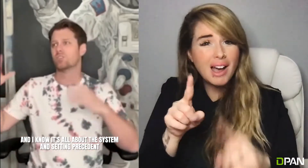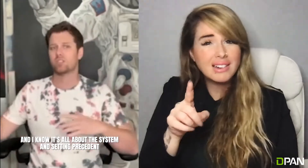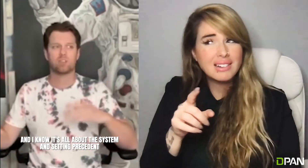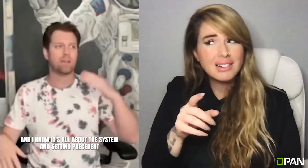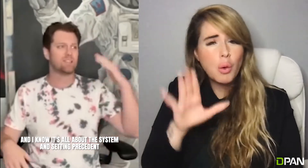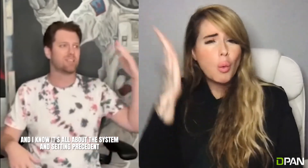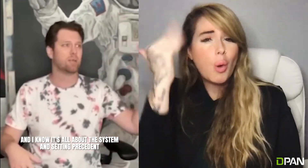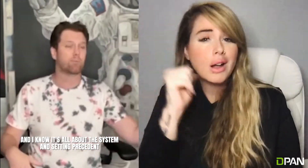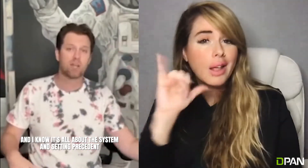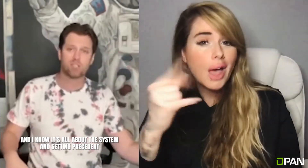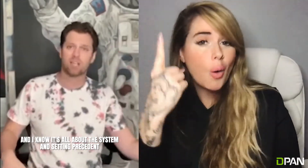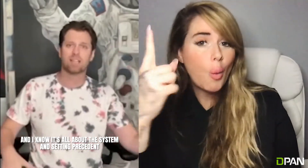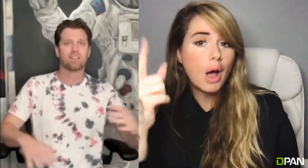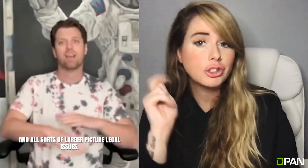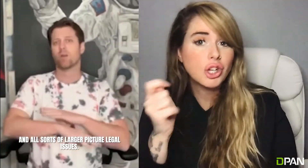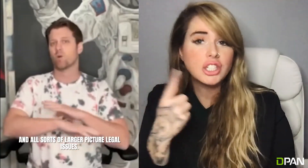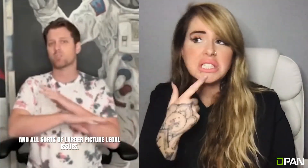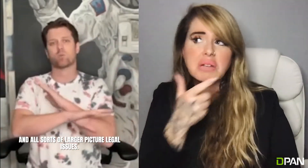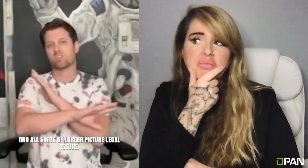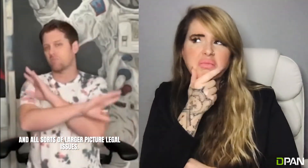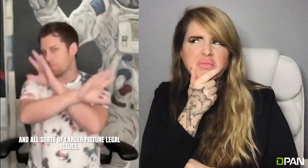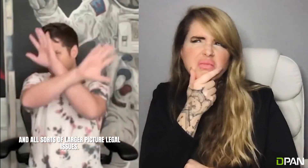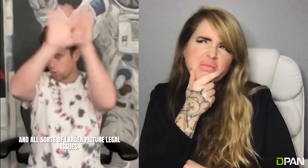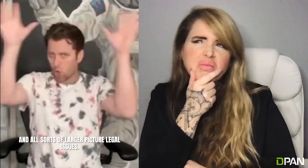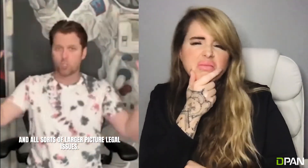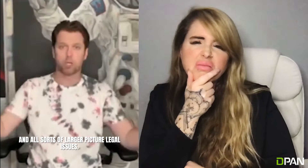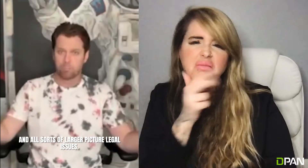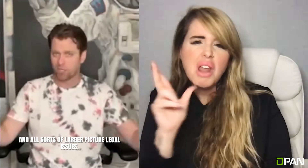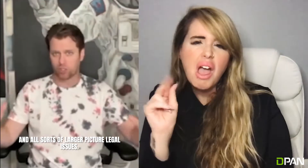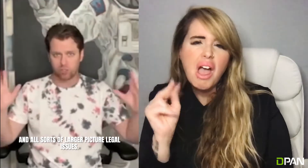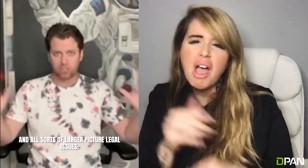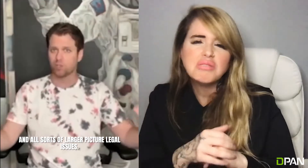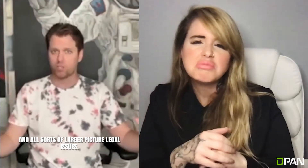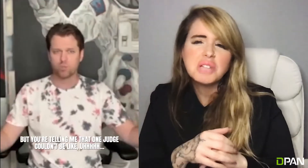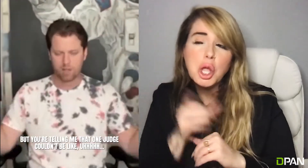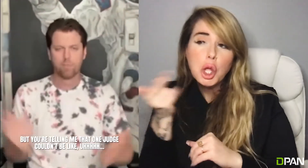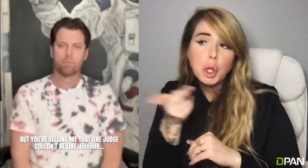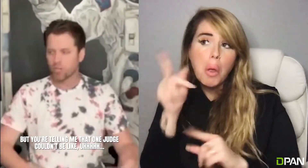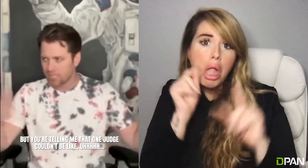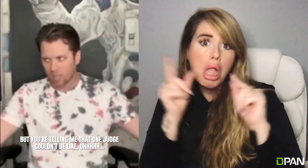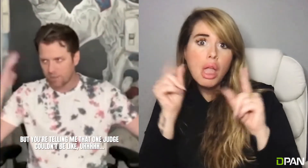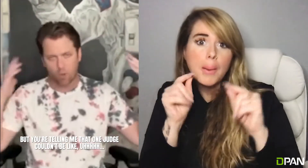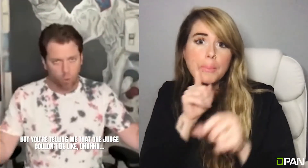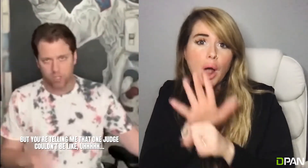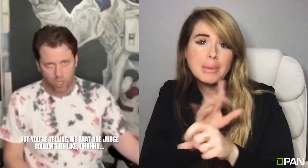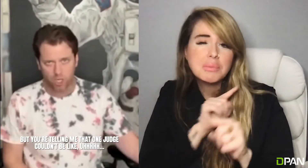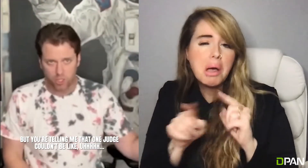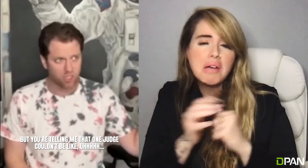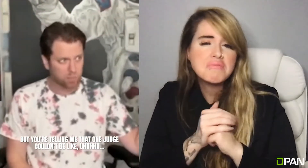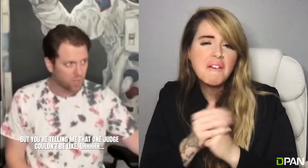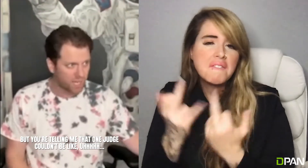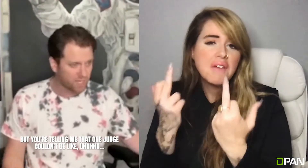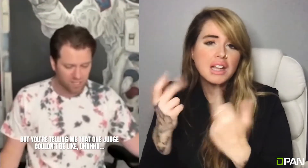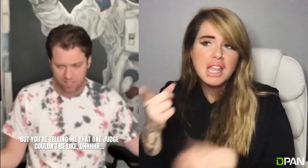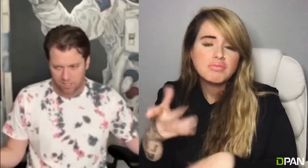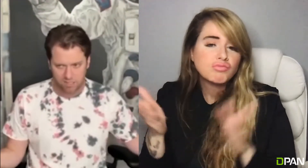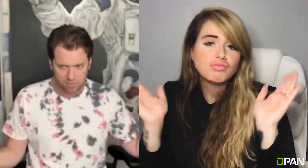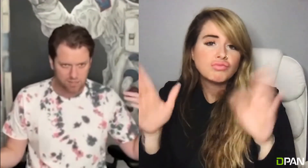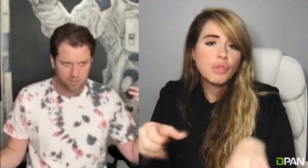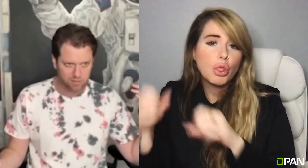the system and setting precedent and all sorts of larger picture legal issues, but you're telling me that one judge couldn't be